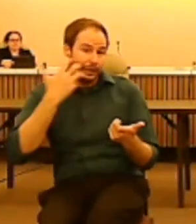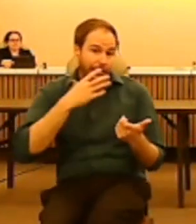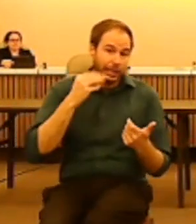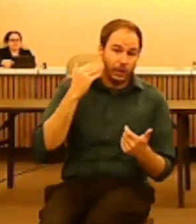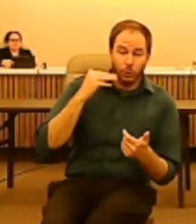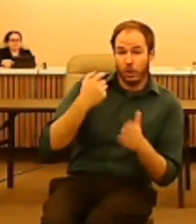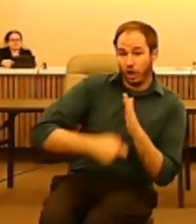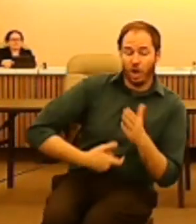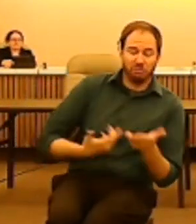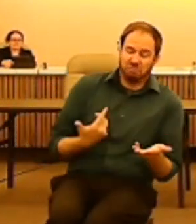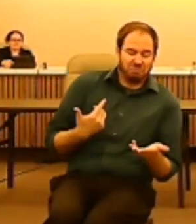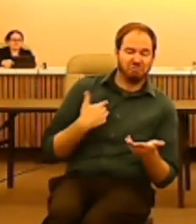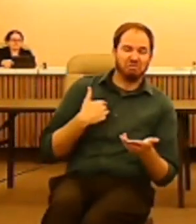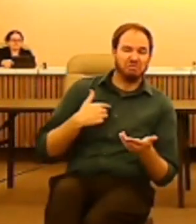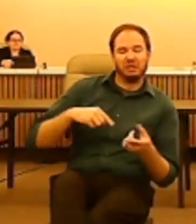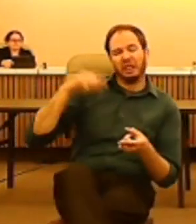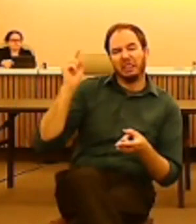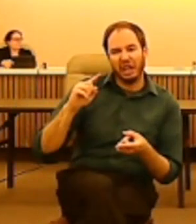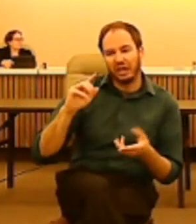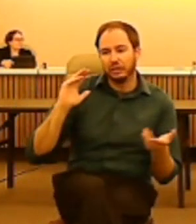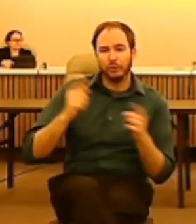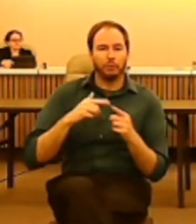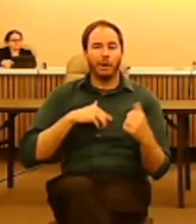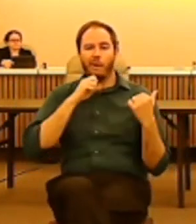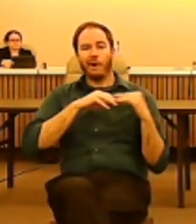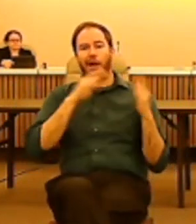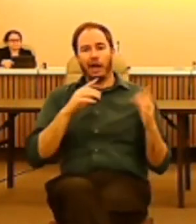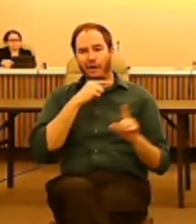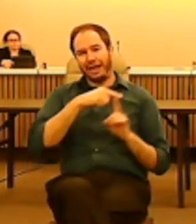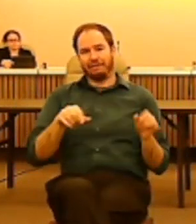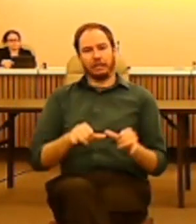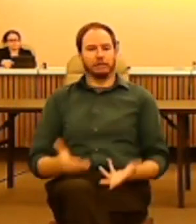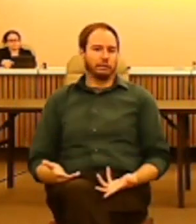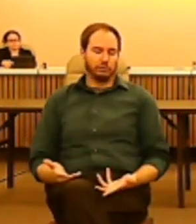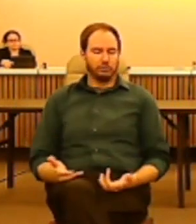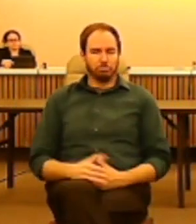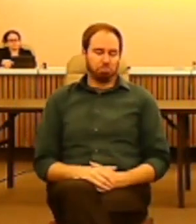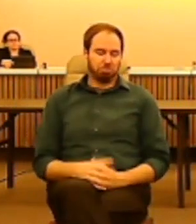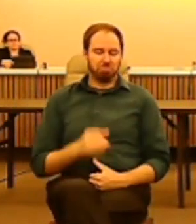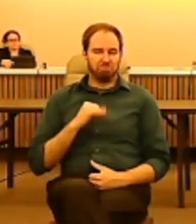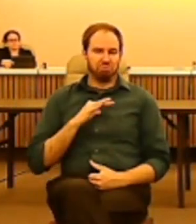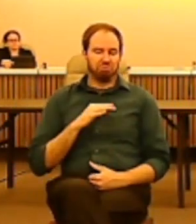I spend less to heat and cool that house than I did my old house, which was half the square footage. So